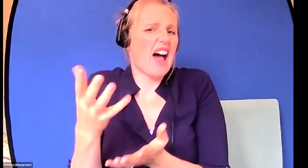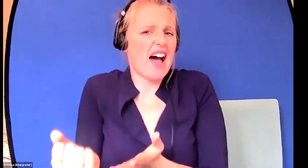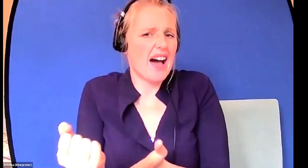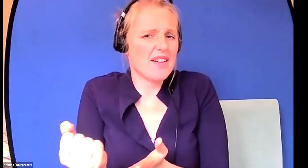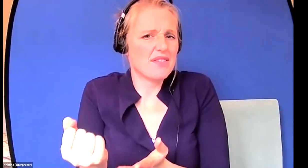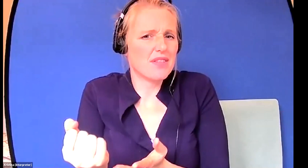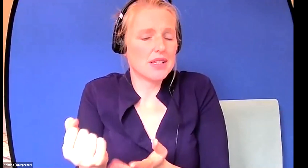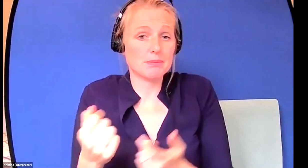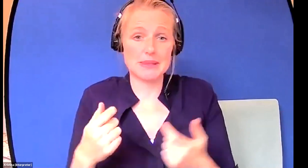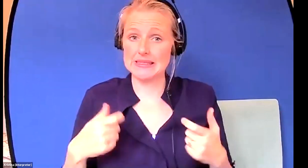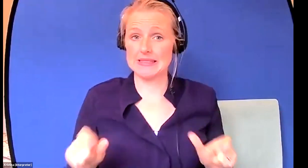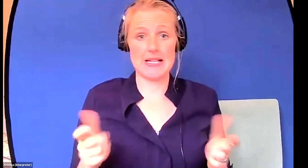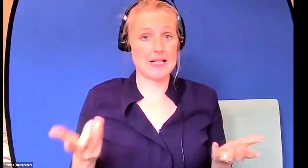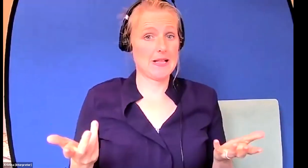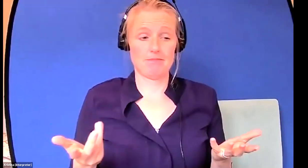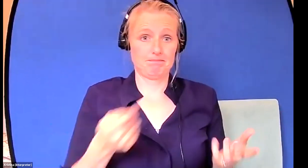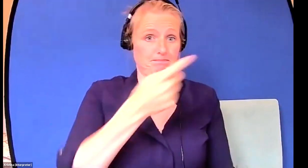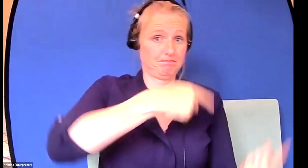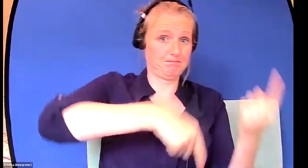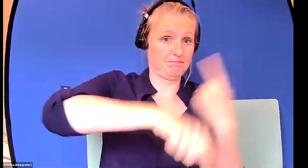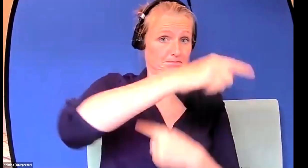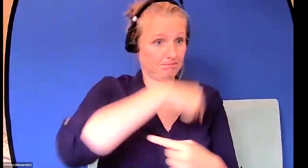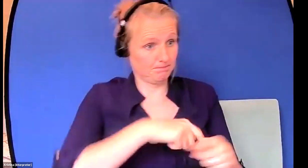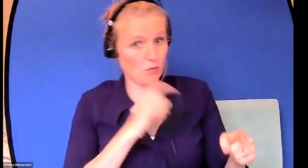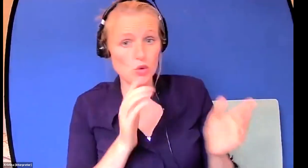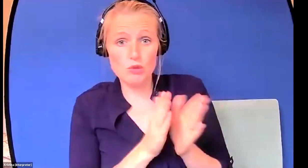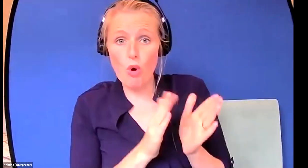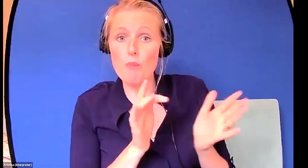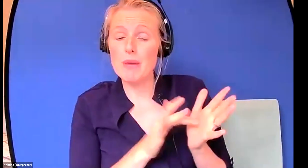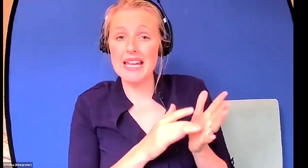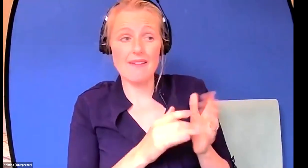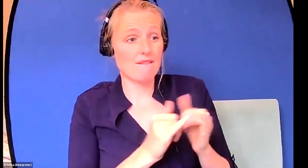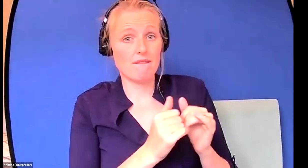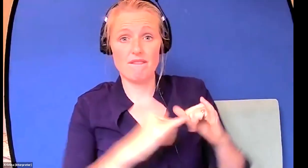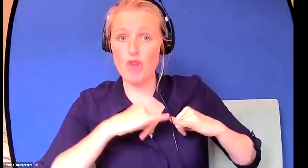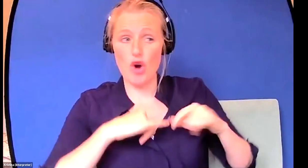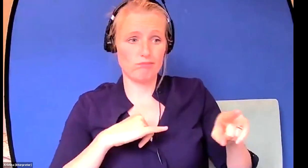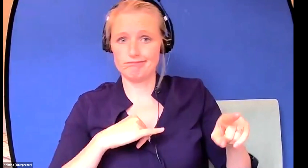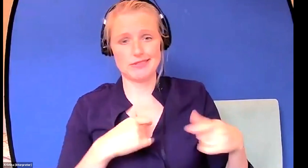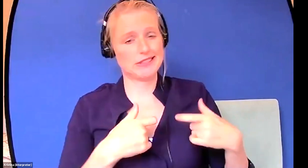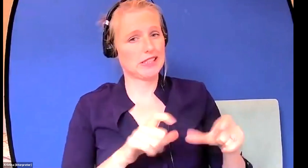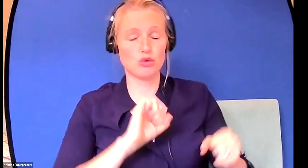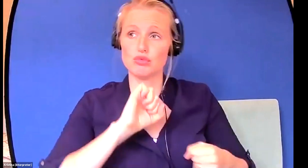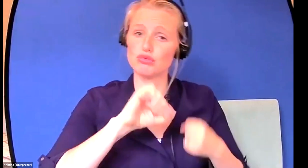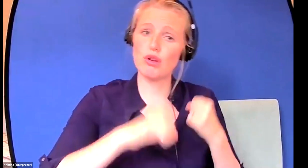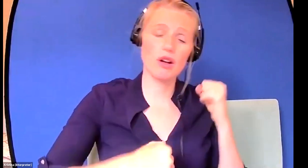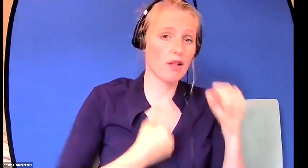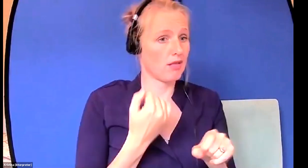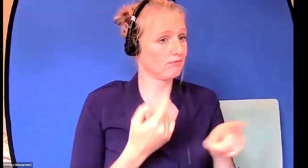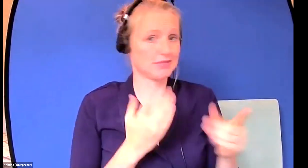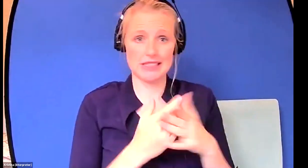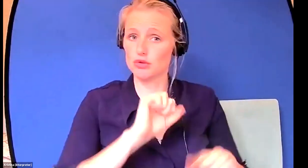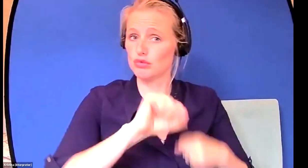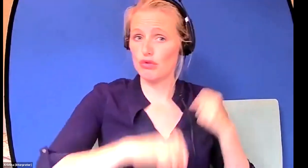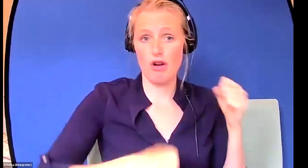the state has been largely content to leave small and medium-sized firms, who are of course the majority of employers, to